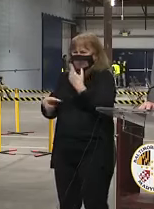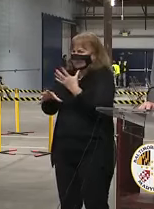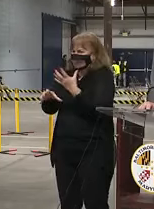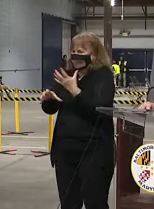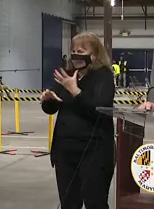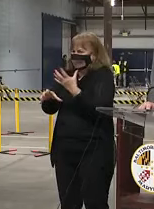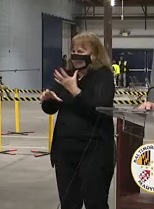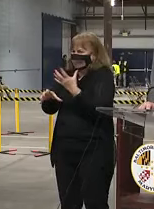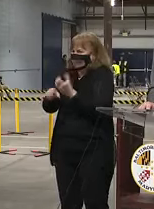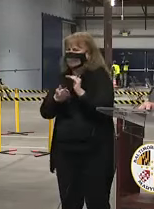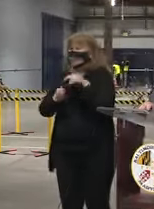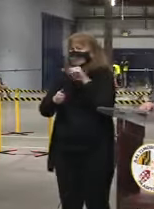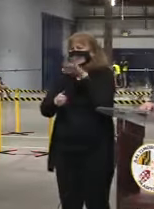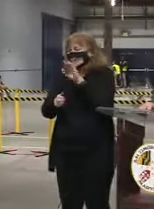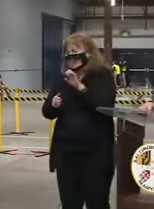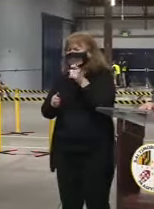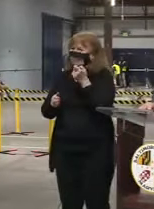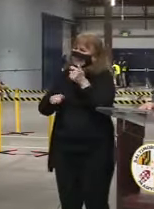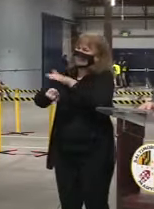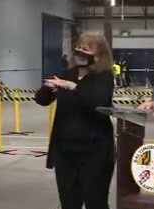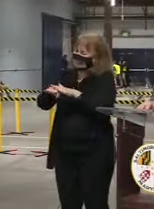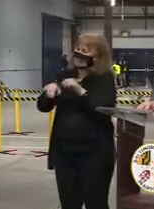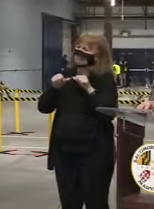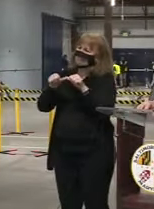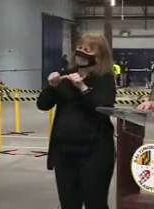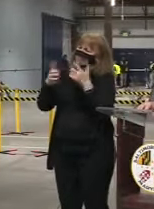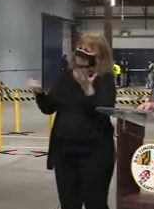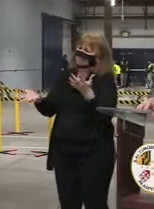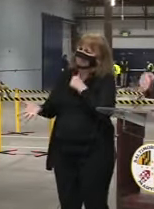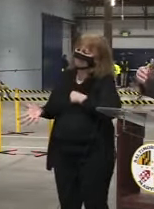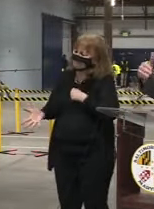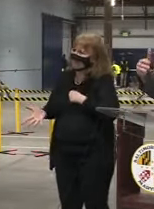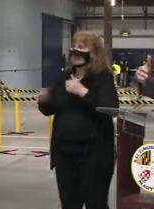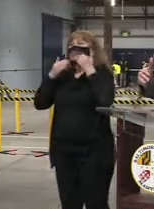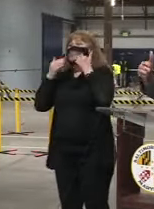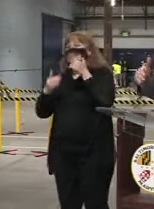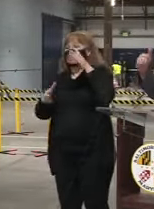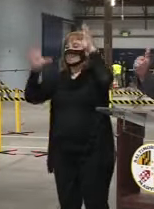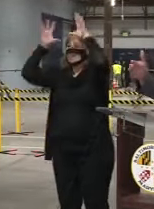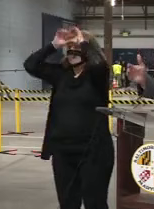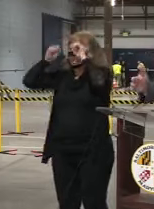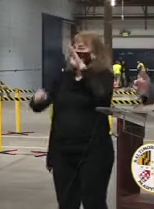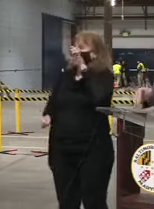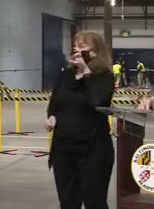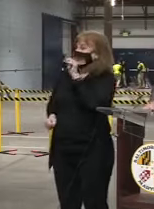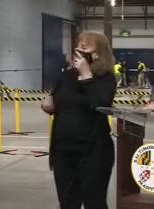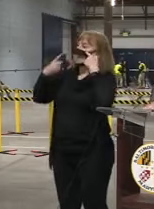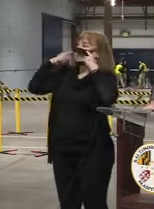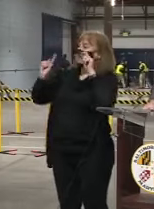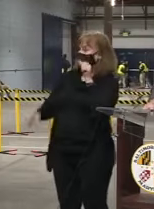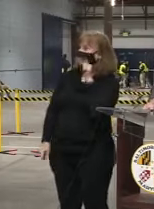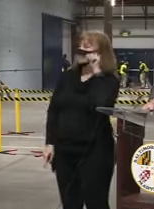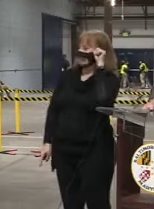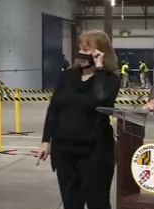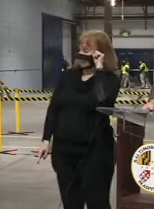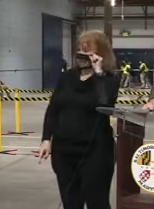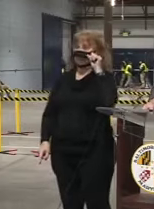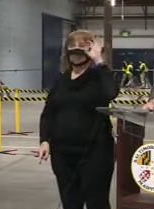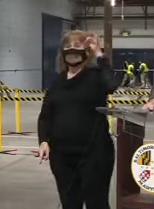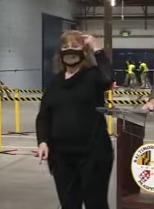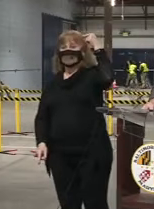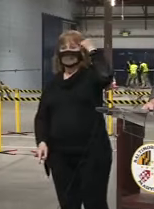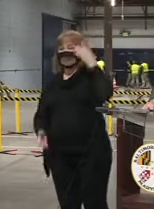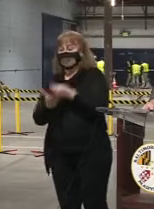pace of vaccinations will remain the same. Thankfully, President Biden announced just yesterday that the federal government